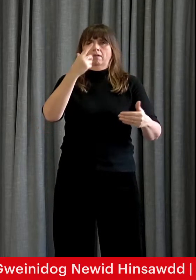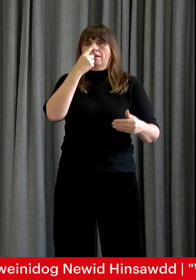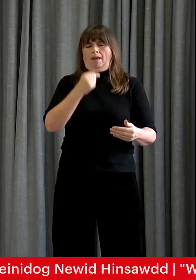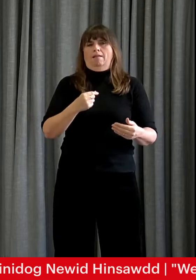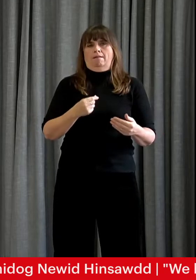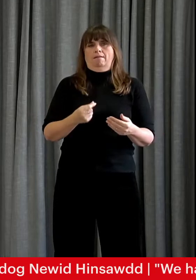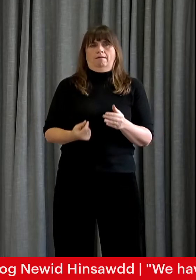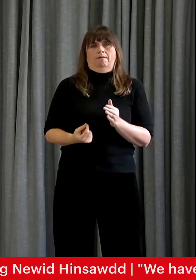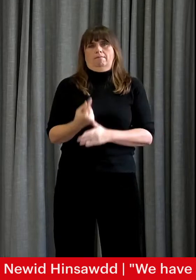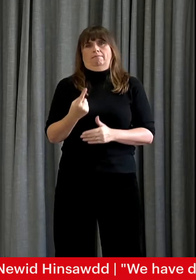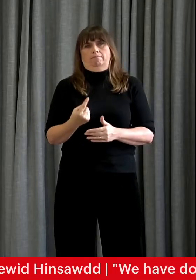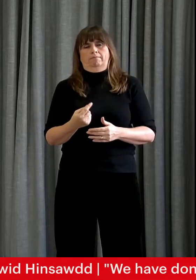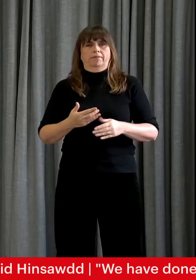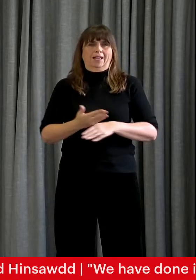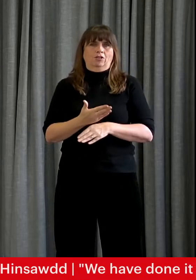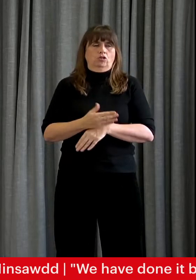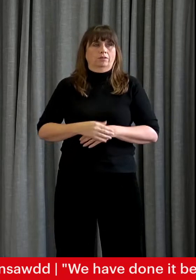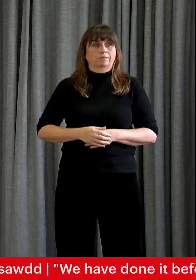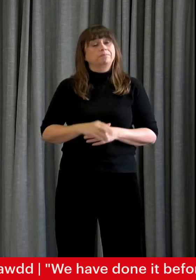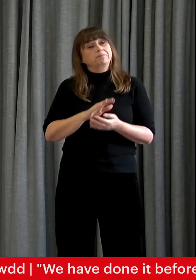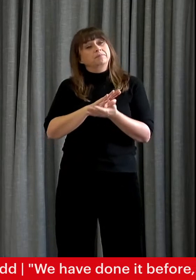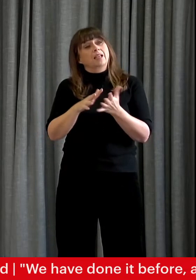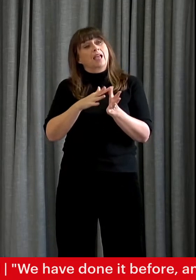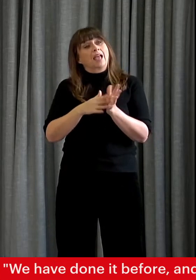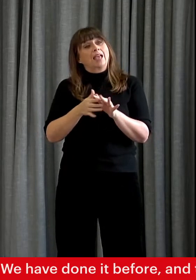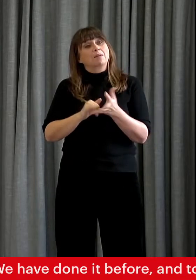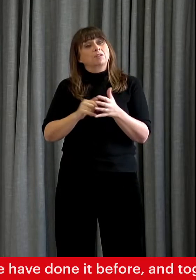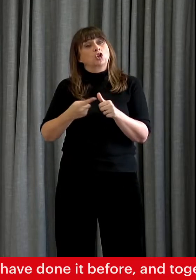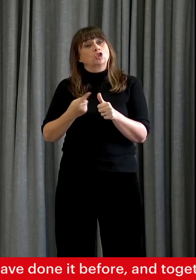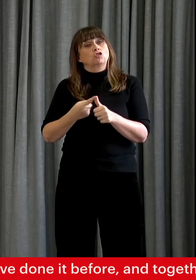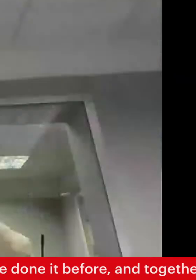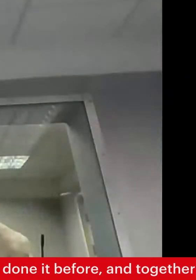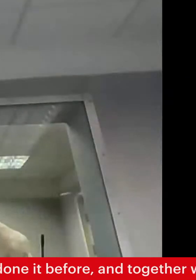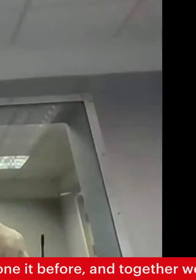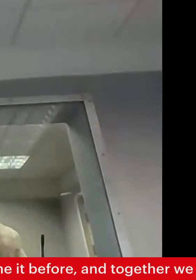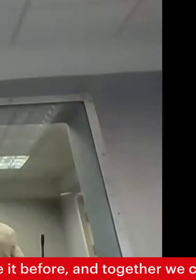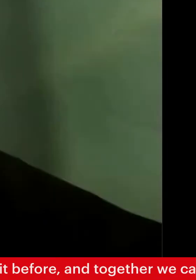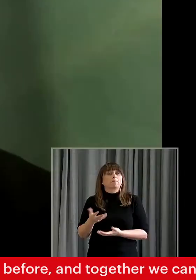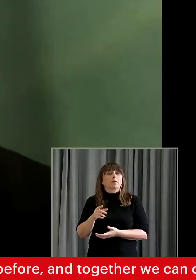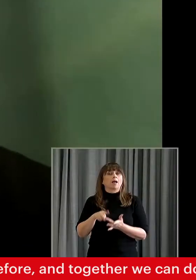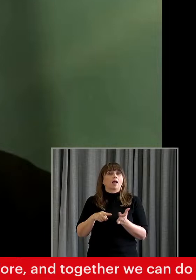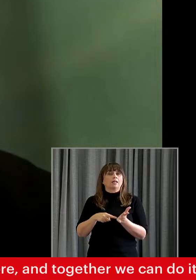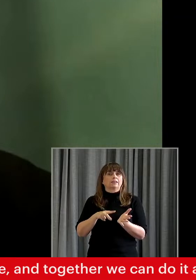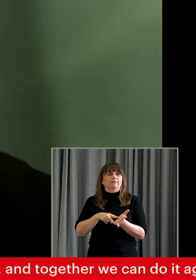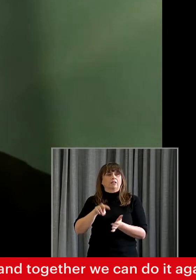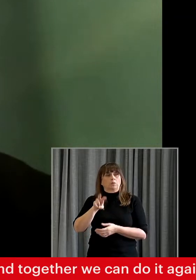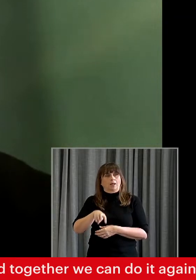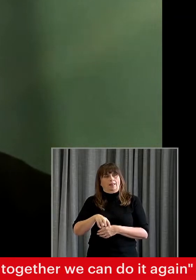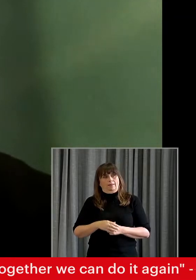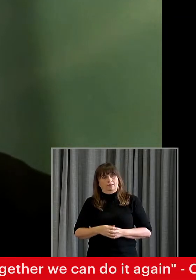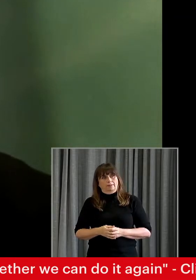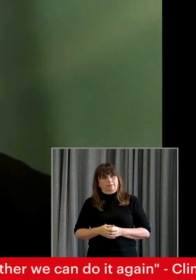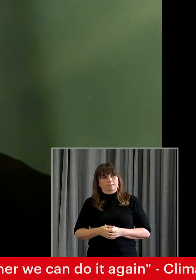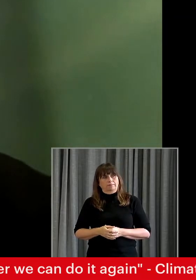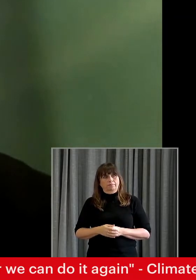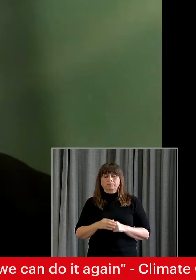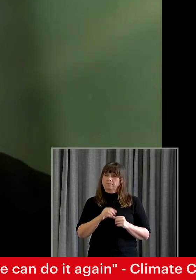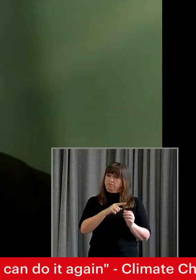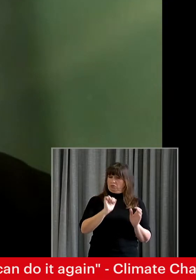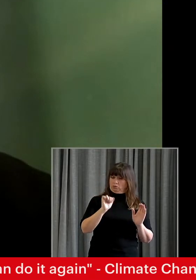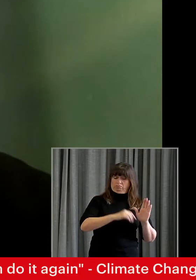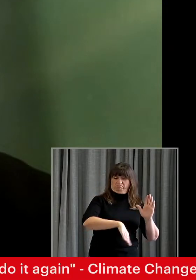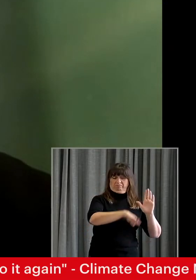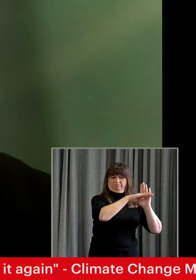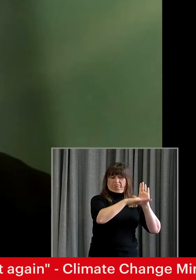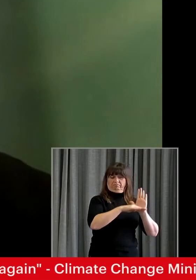Thank you, Dan. So the next one is Hamish Oscary from ITV Wales. Thank you, Minister. Yes, I mean, the Welsh Housing Quality Standard